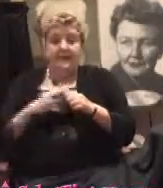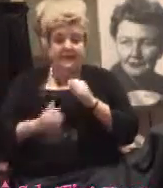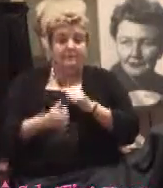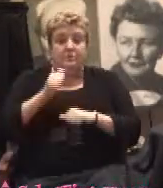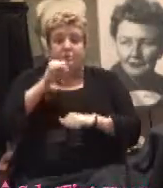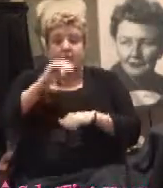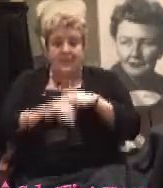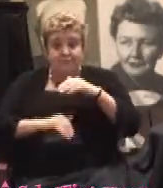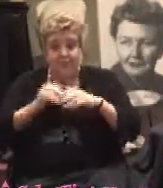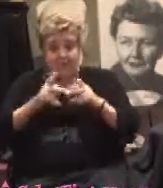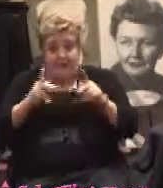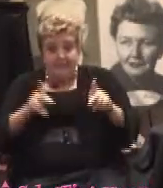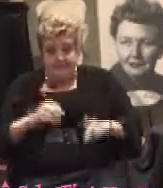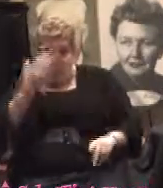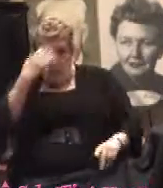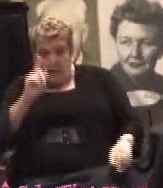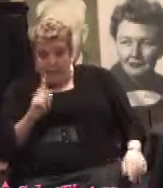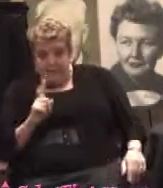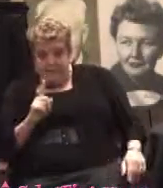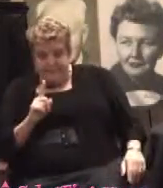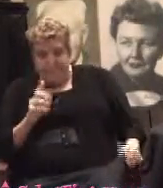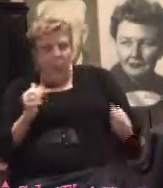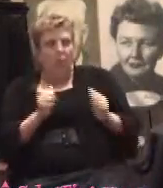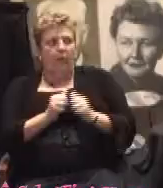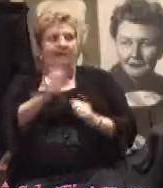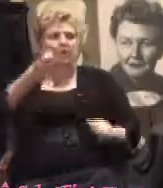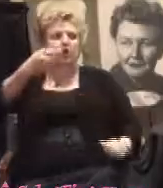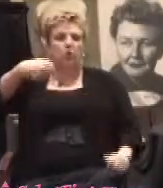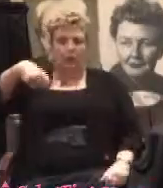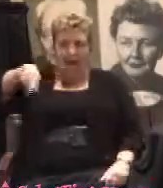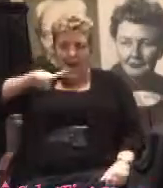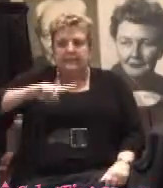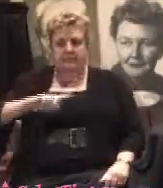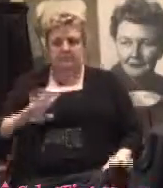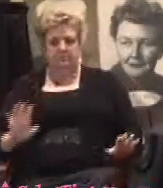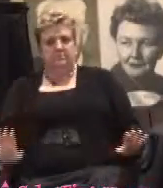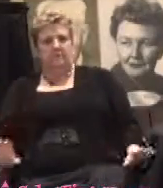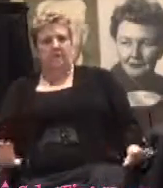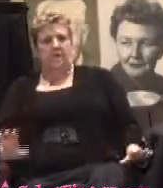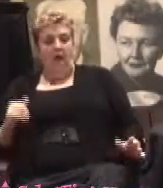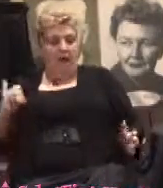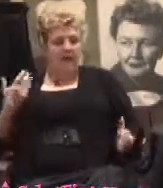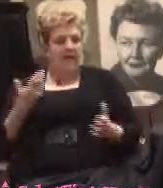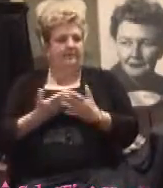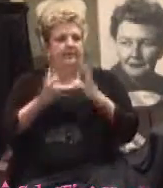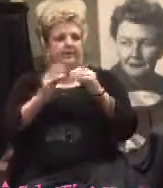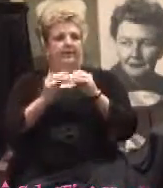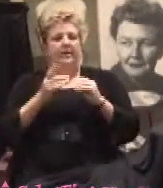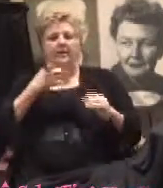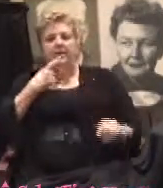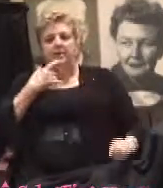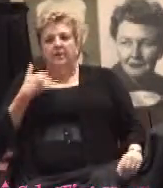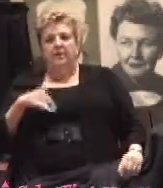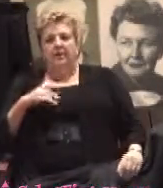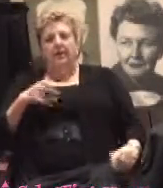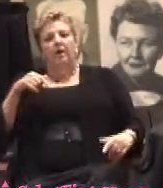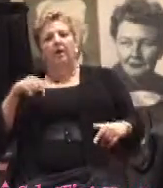was? With you guys. I got to the meeting and I thought, oh, this is where they stare at me and talk about me.